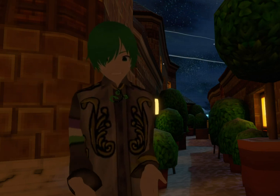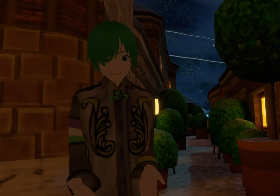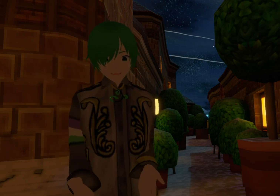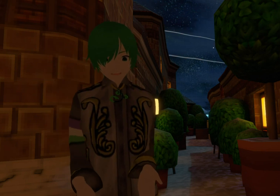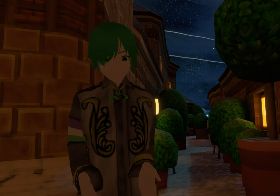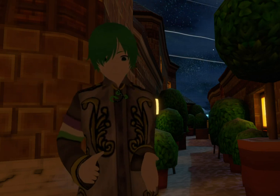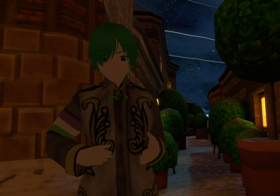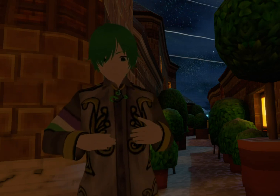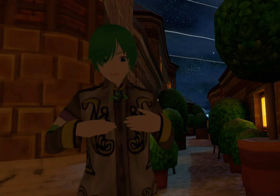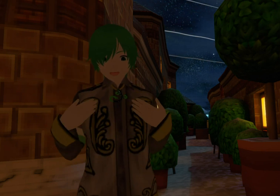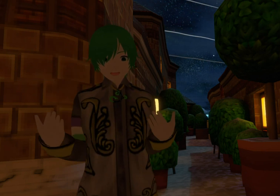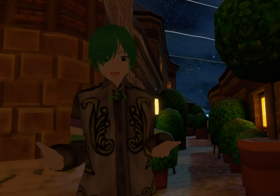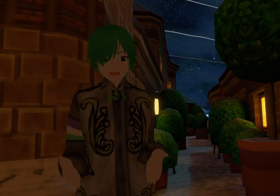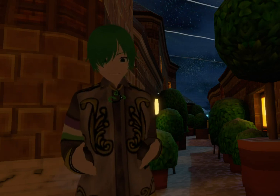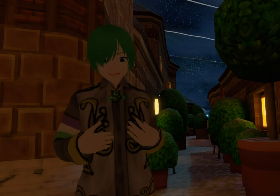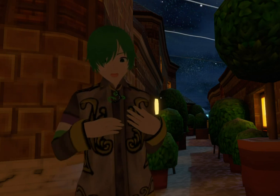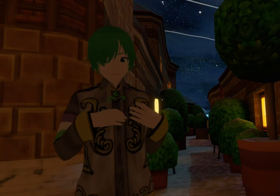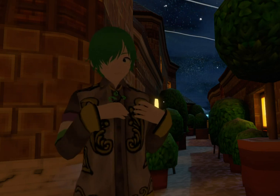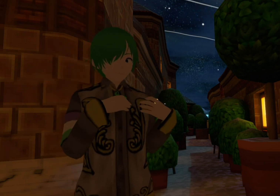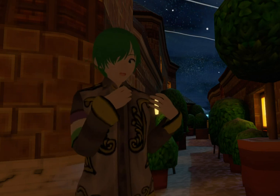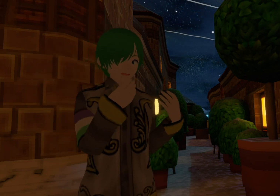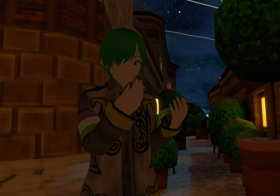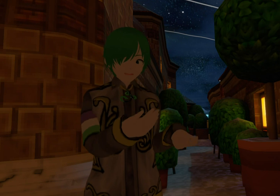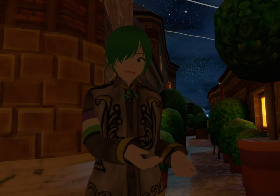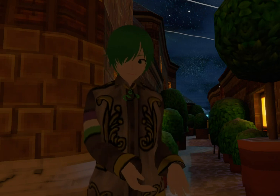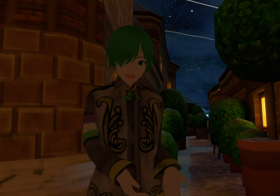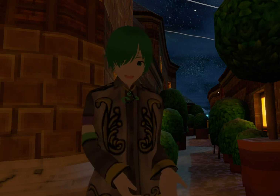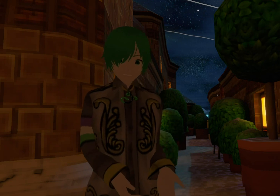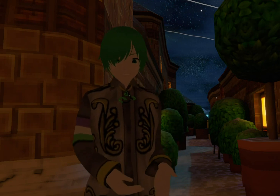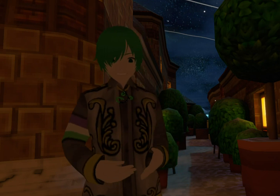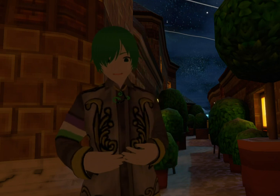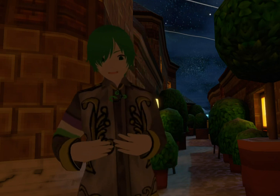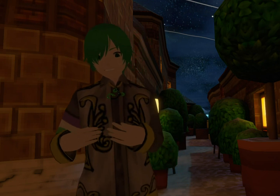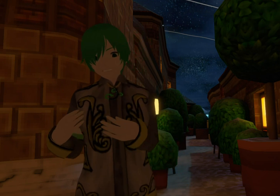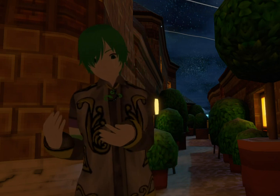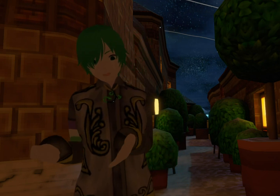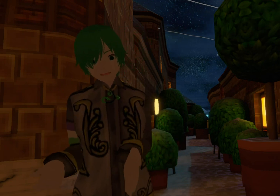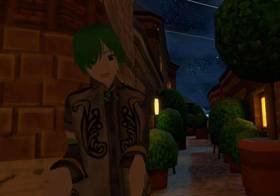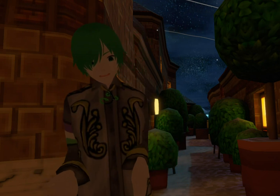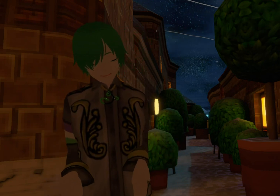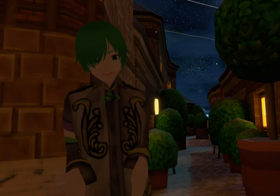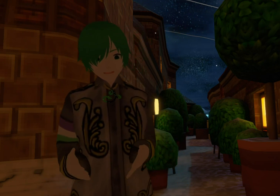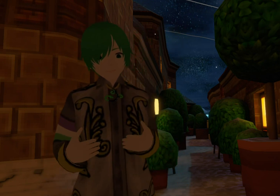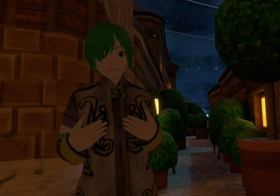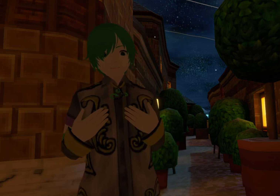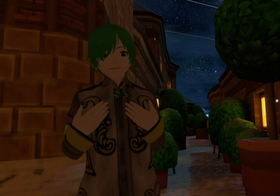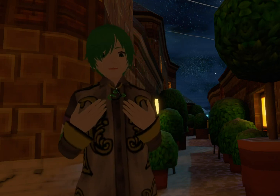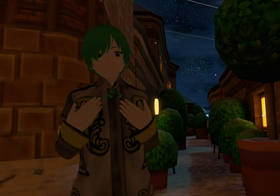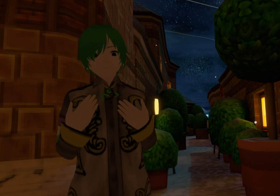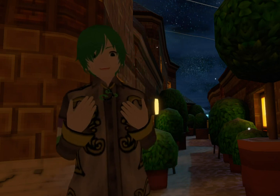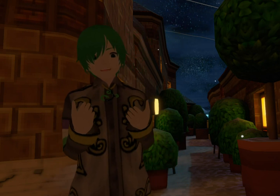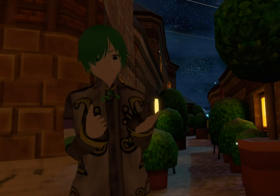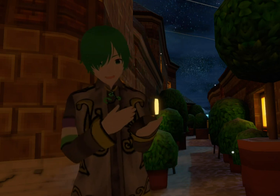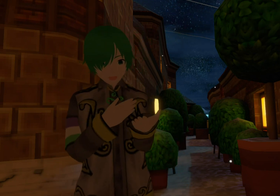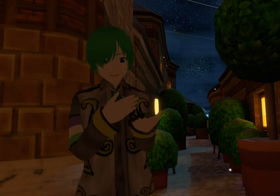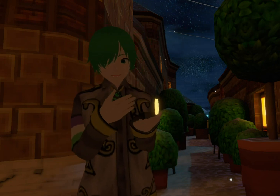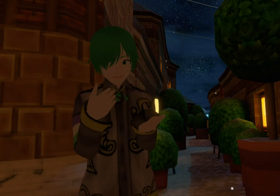consider, the whole aspect of what is the cost to this, what do I benefit from it, and there is the